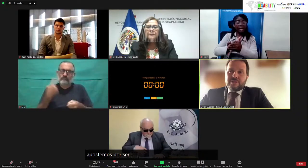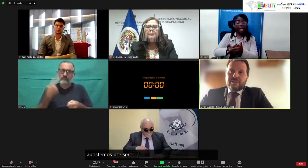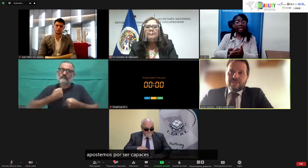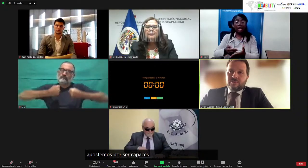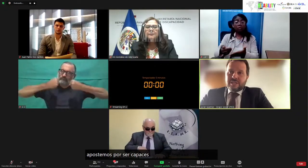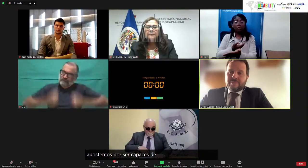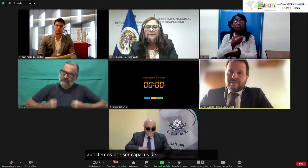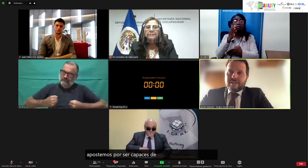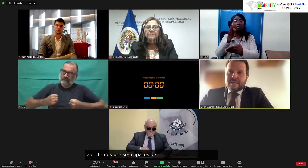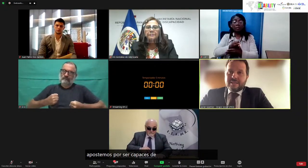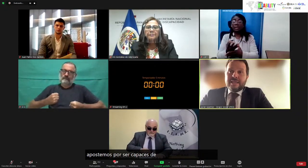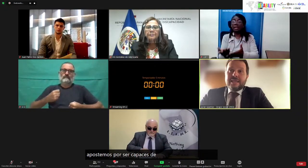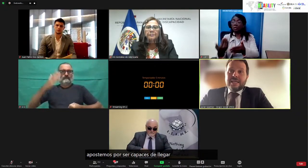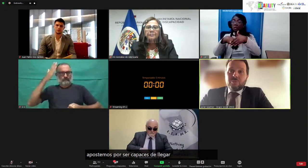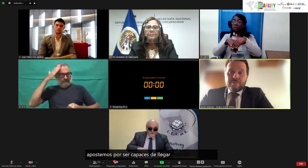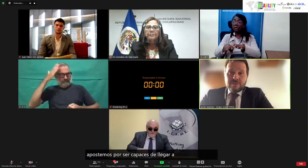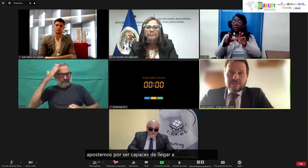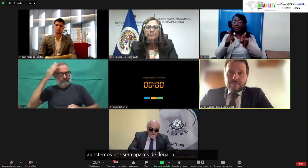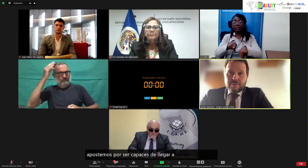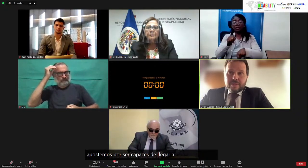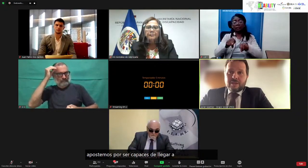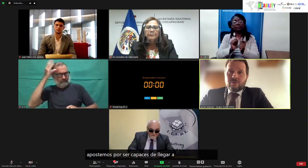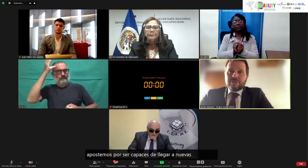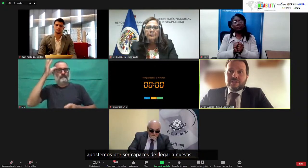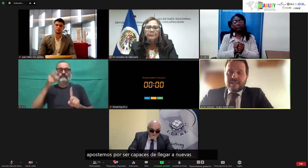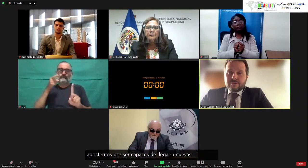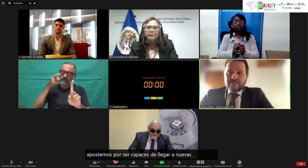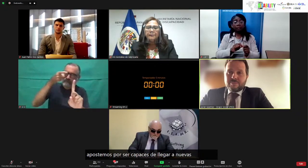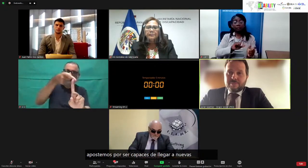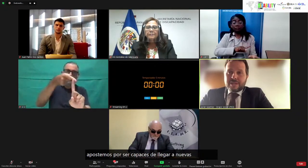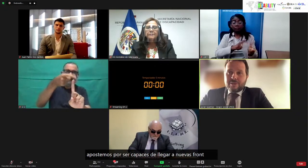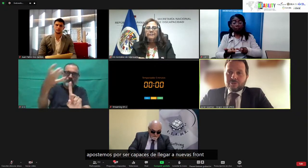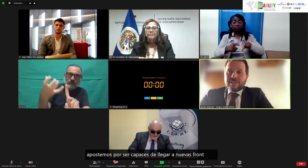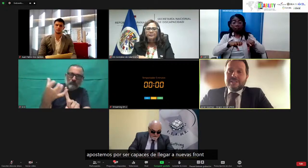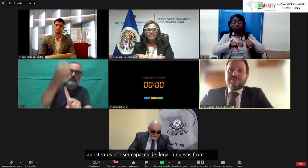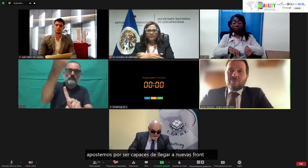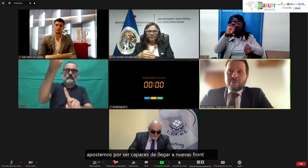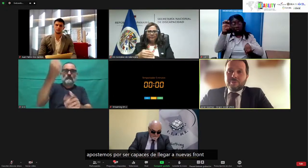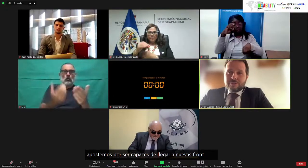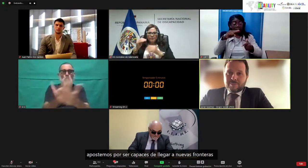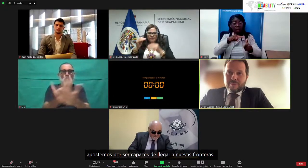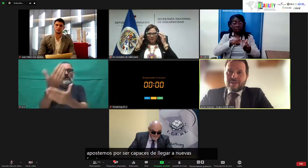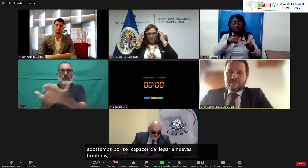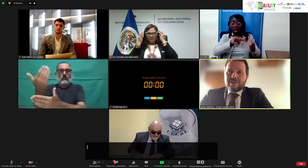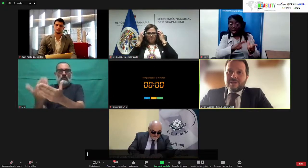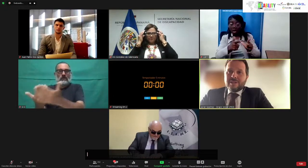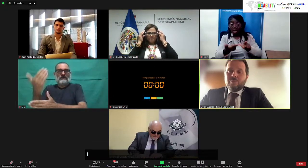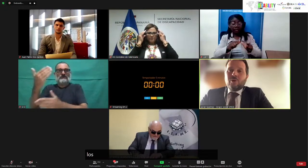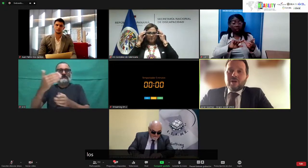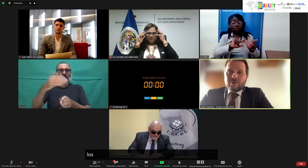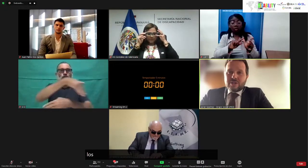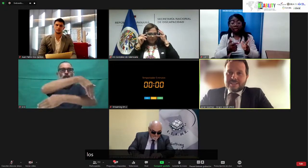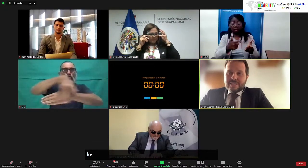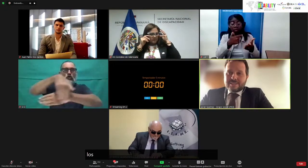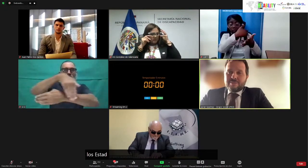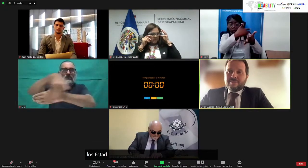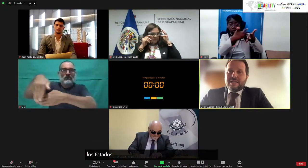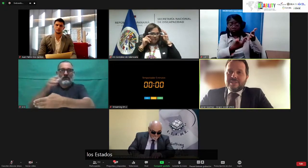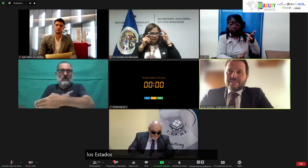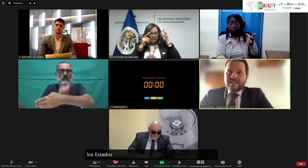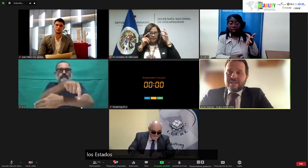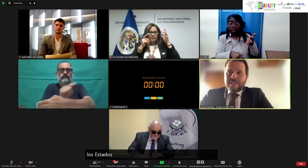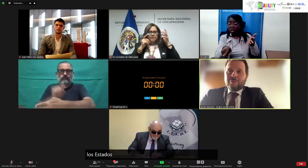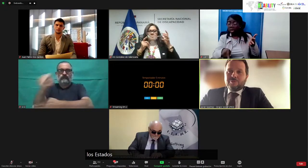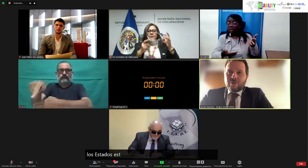of reaching new frontiers in the inclusion of persons with disabilities the movement is ready the state is ready to